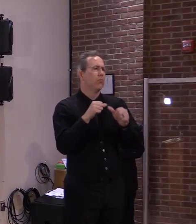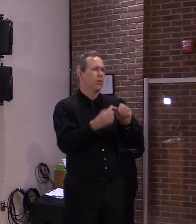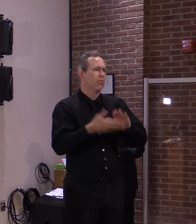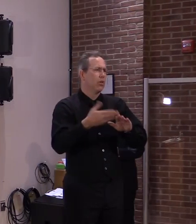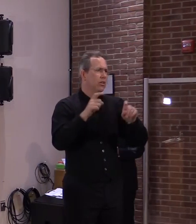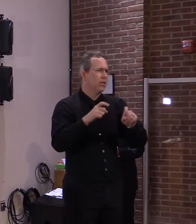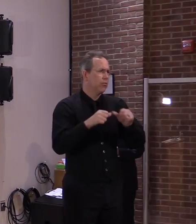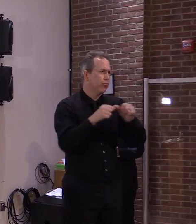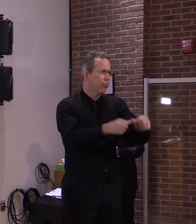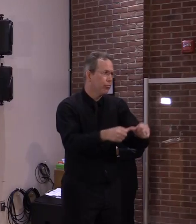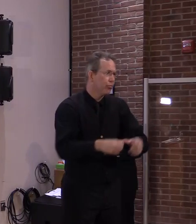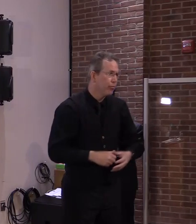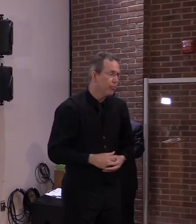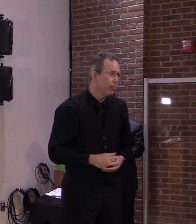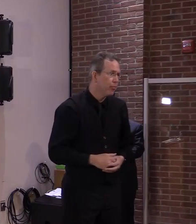now.